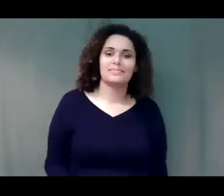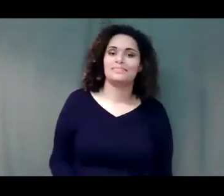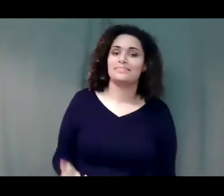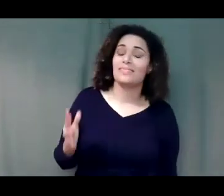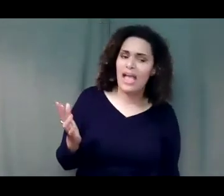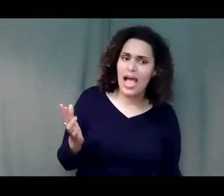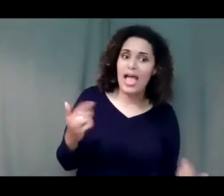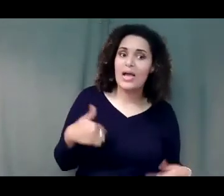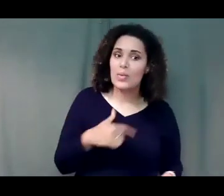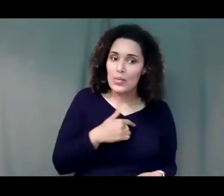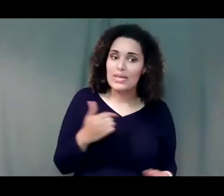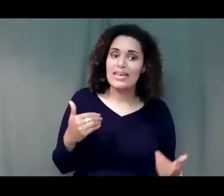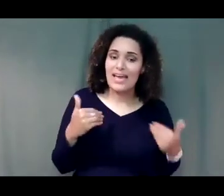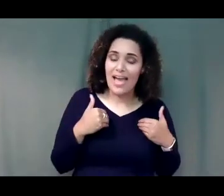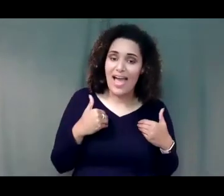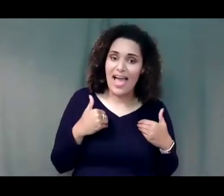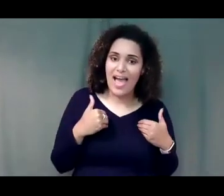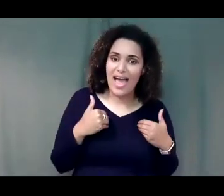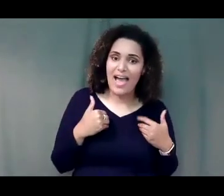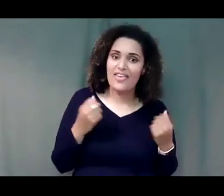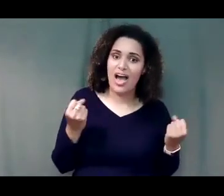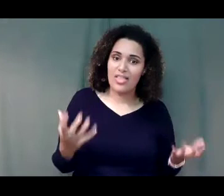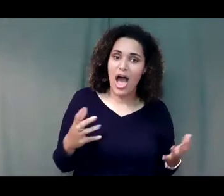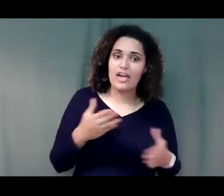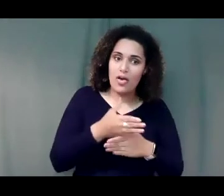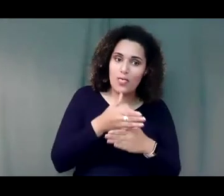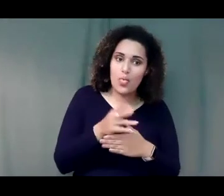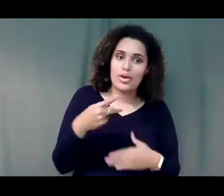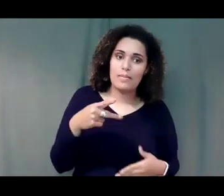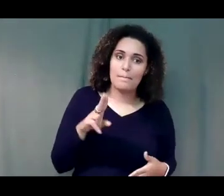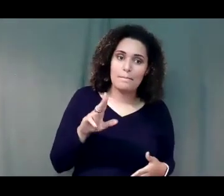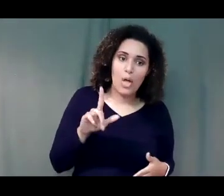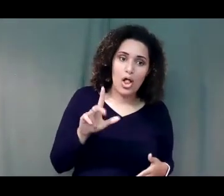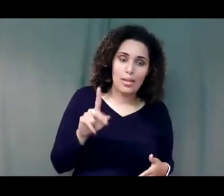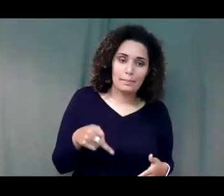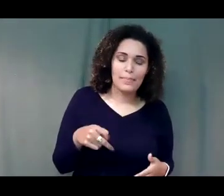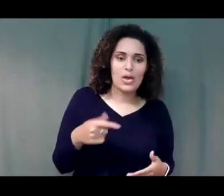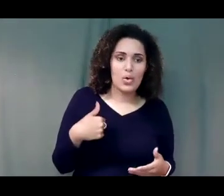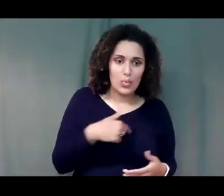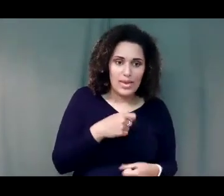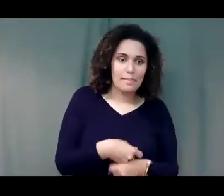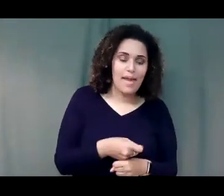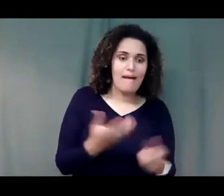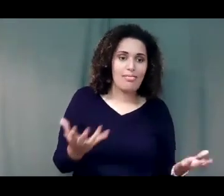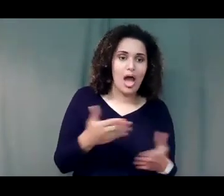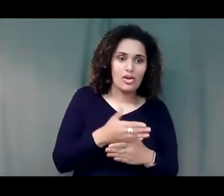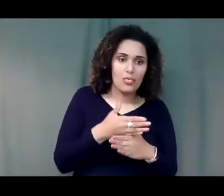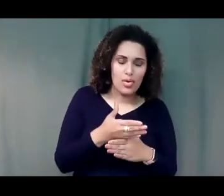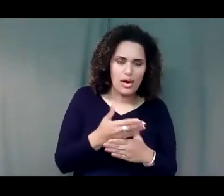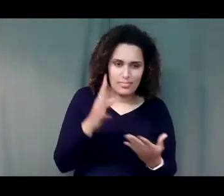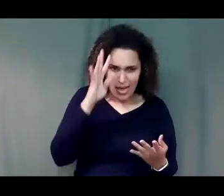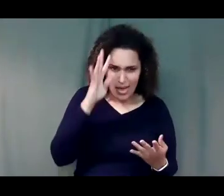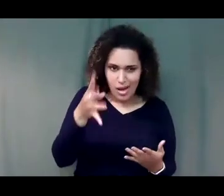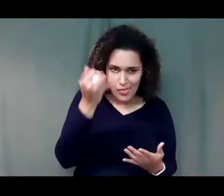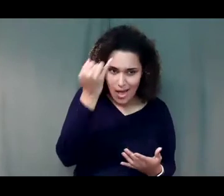hey, we grow a lot of wood pulp. We generate a lot of wood. Like maybe we could come up with a way to use that. So the guy